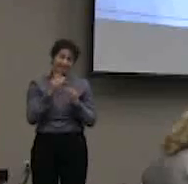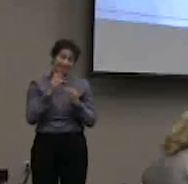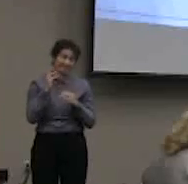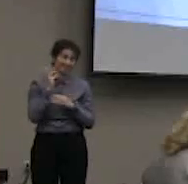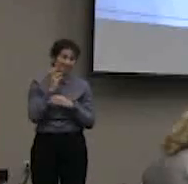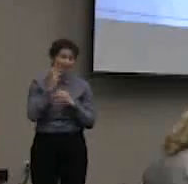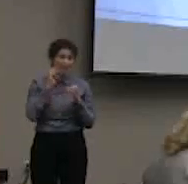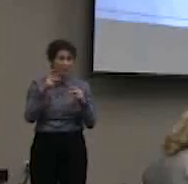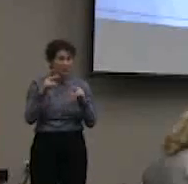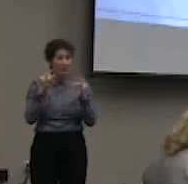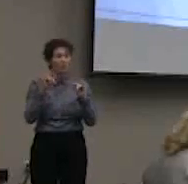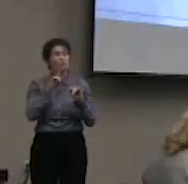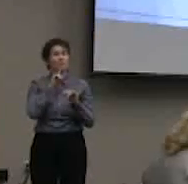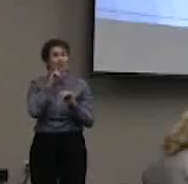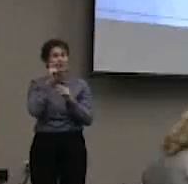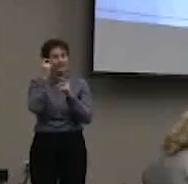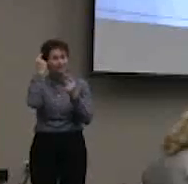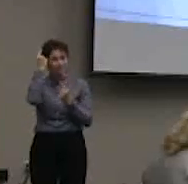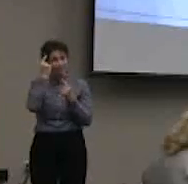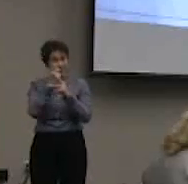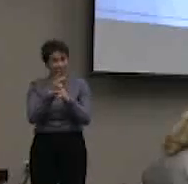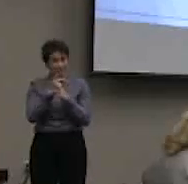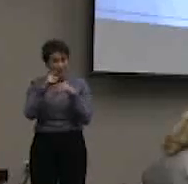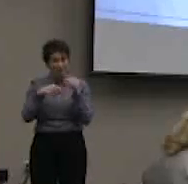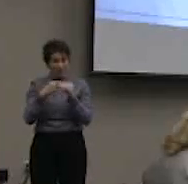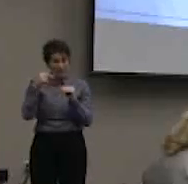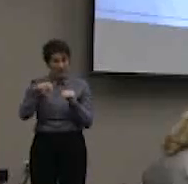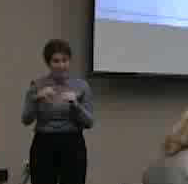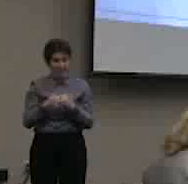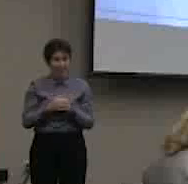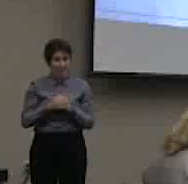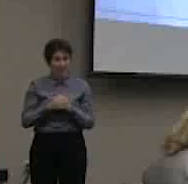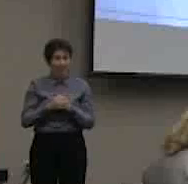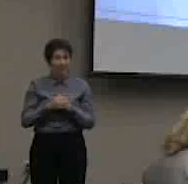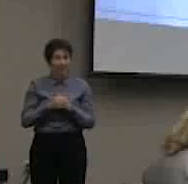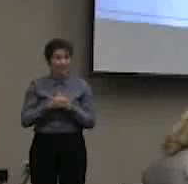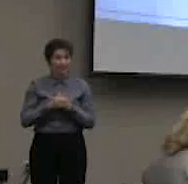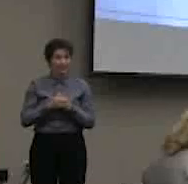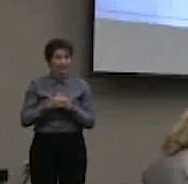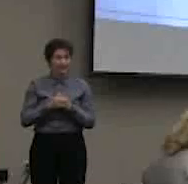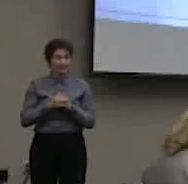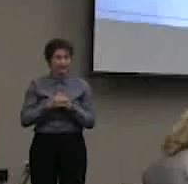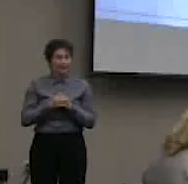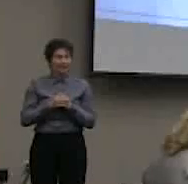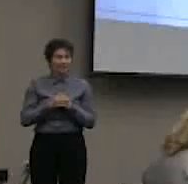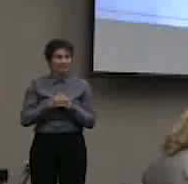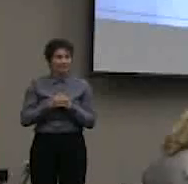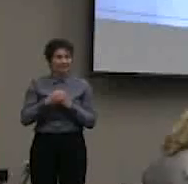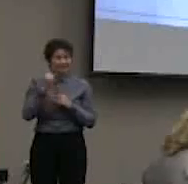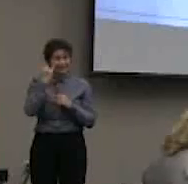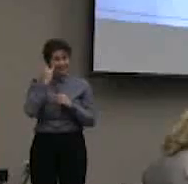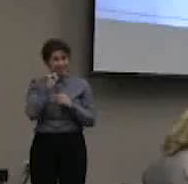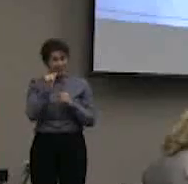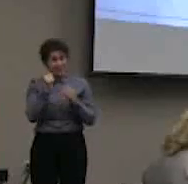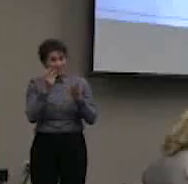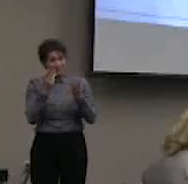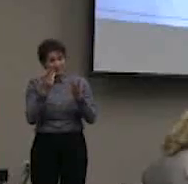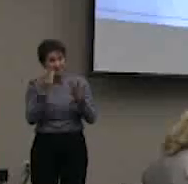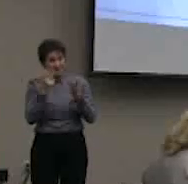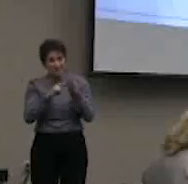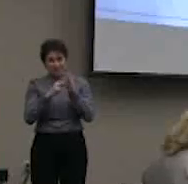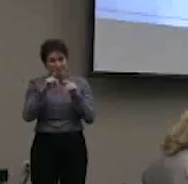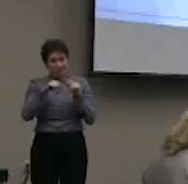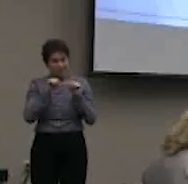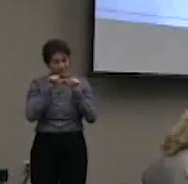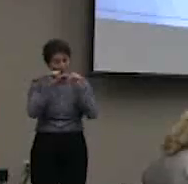things, because otherwise, we won't be, you know, moving forward as we hope. So my little words of